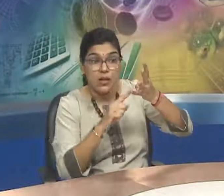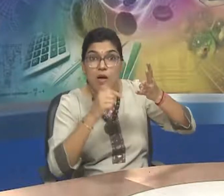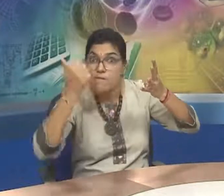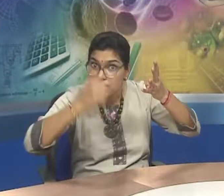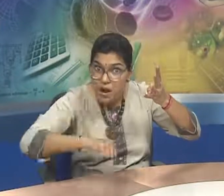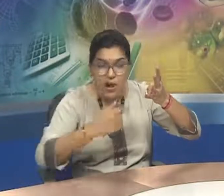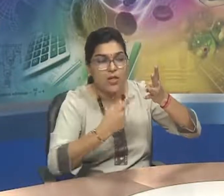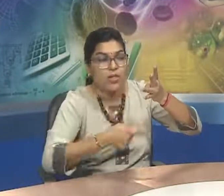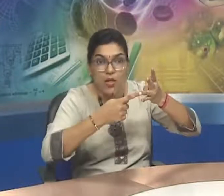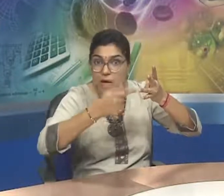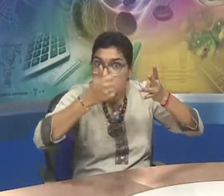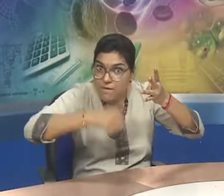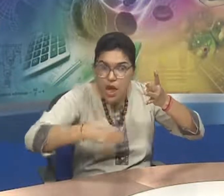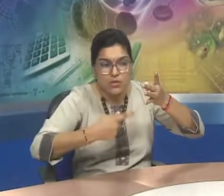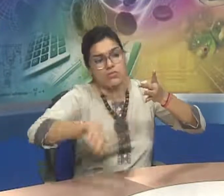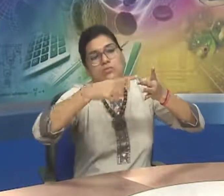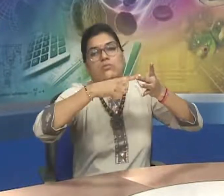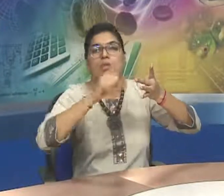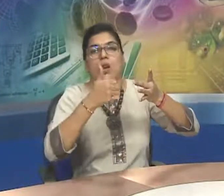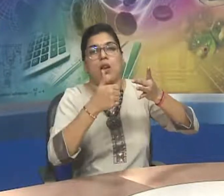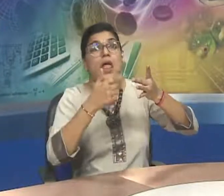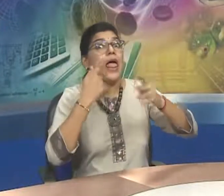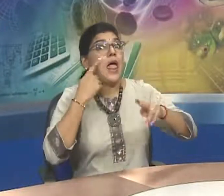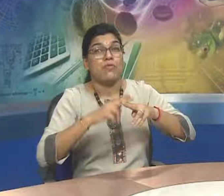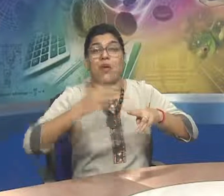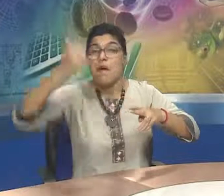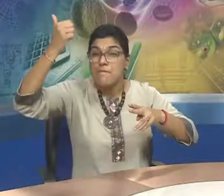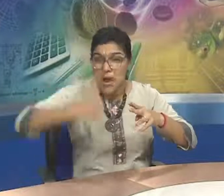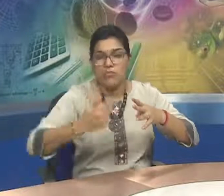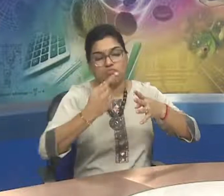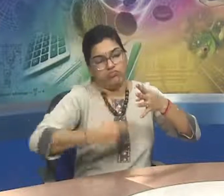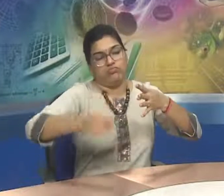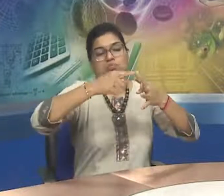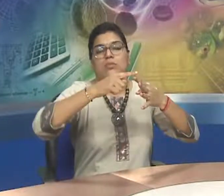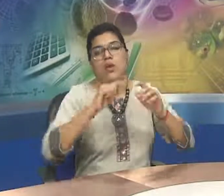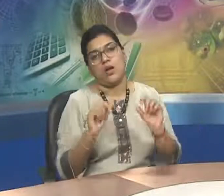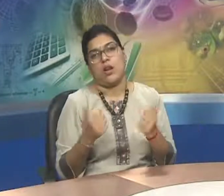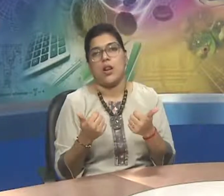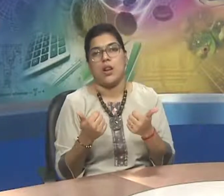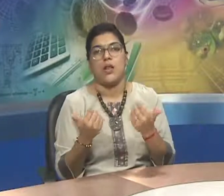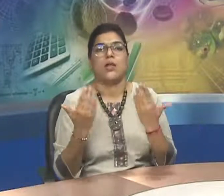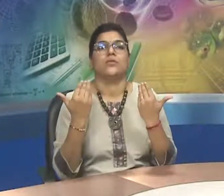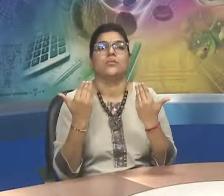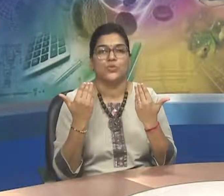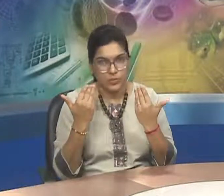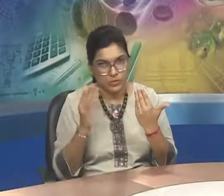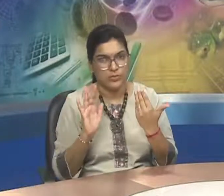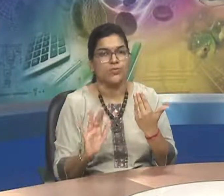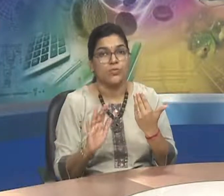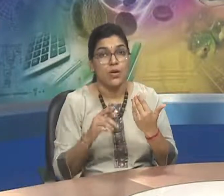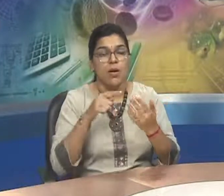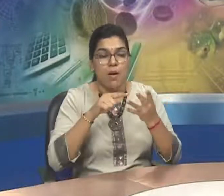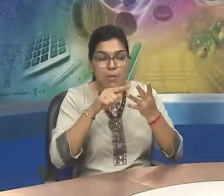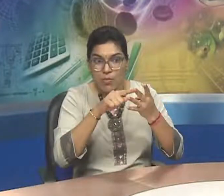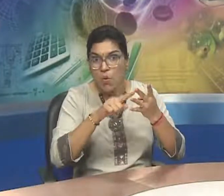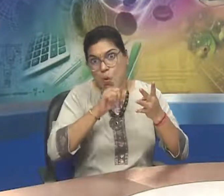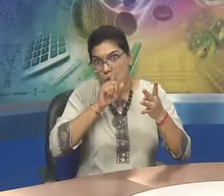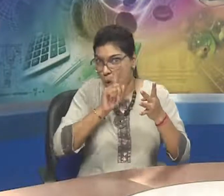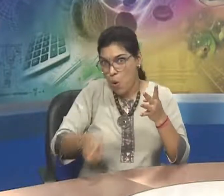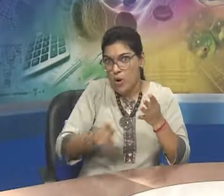of emergency or in case of need. If a person or the court is not able to do